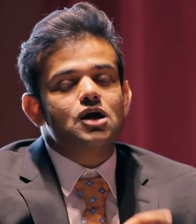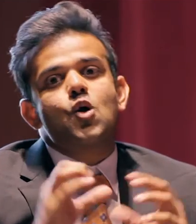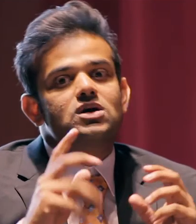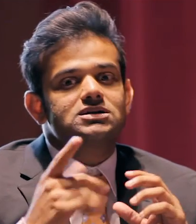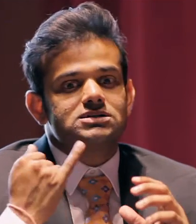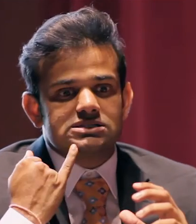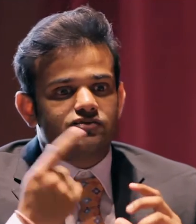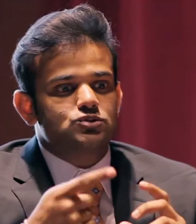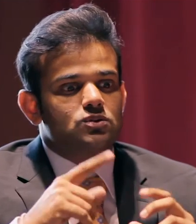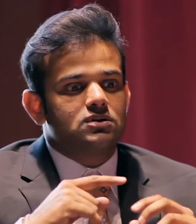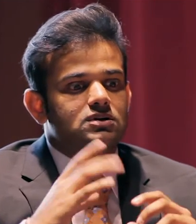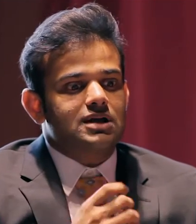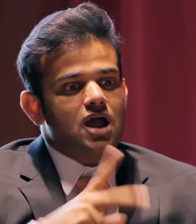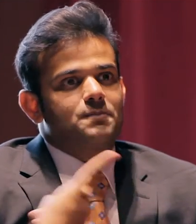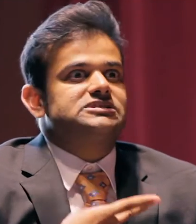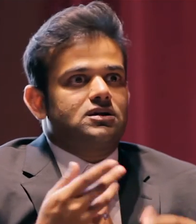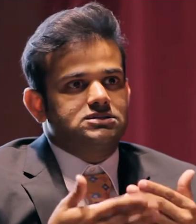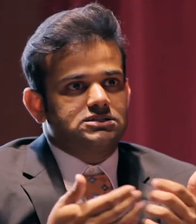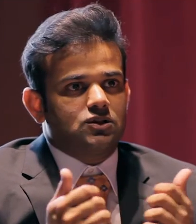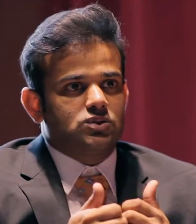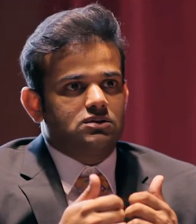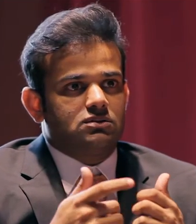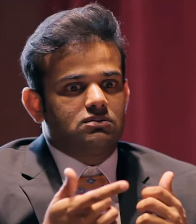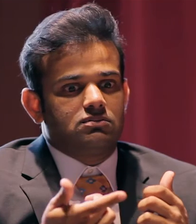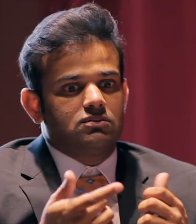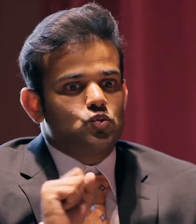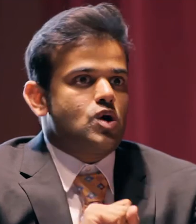That's true. Okay, so